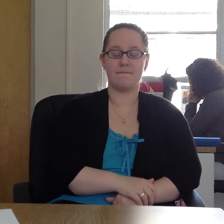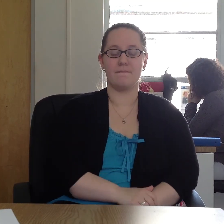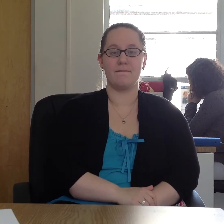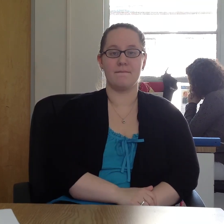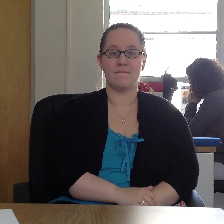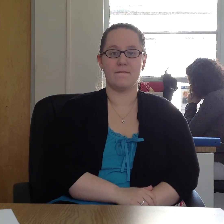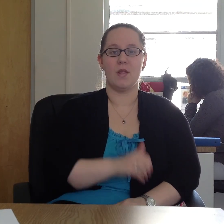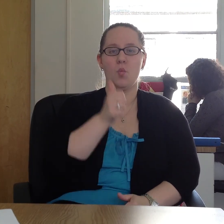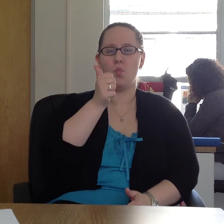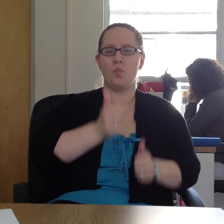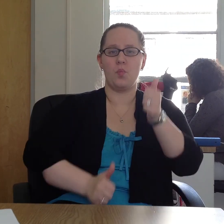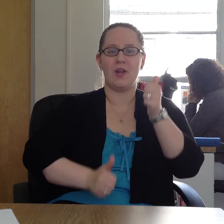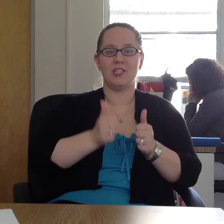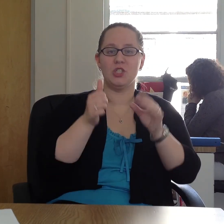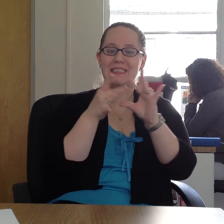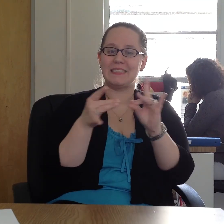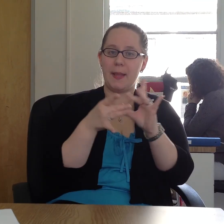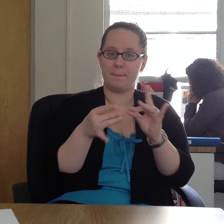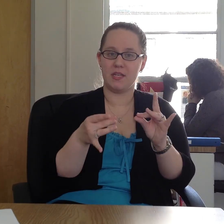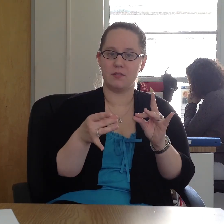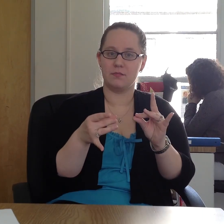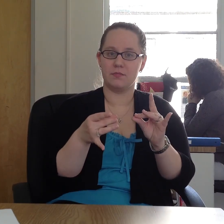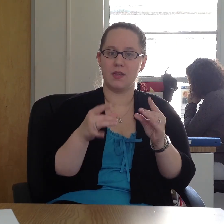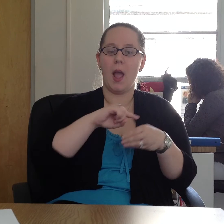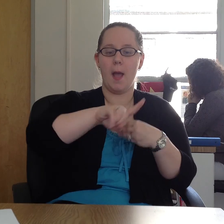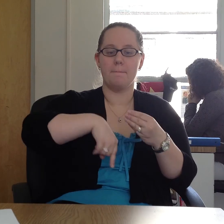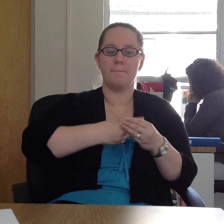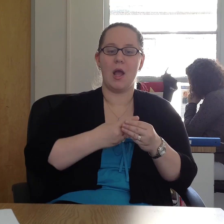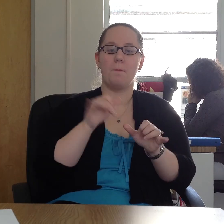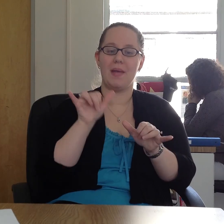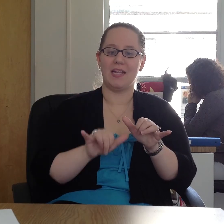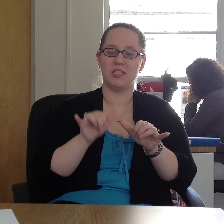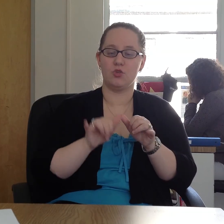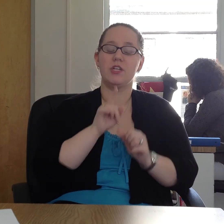Which of the following statements regarding bacteria is true?